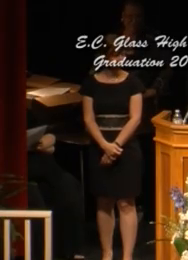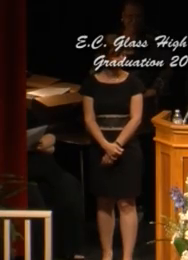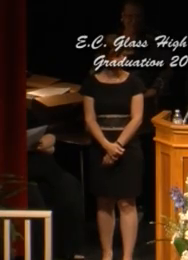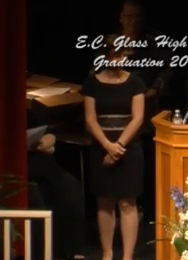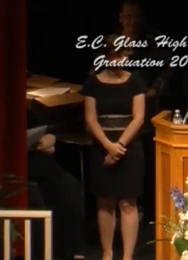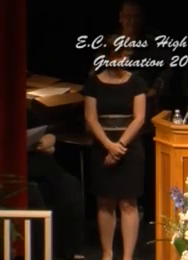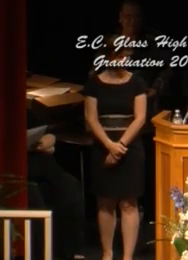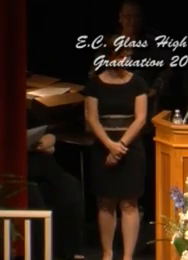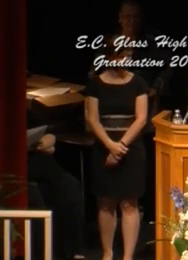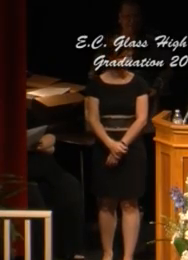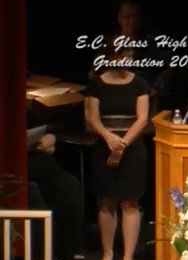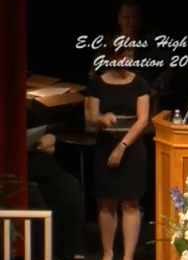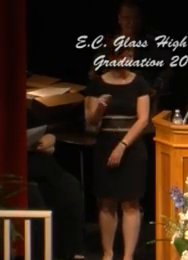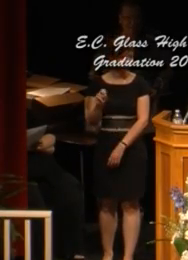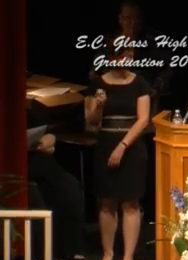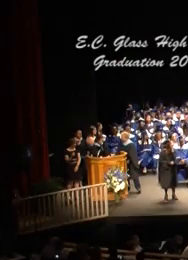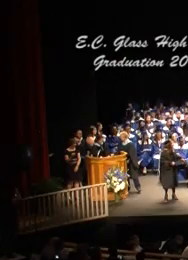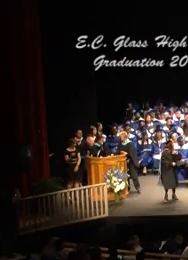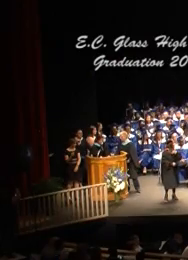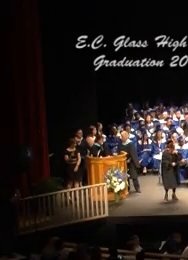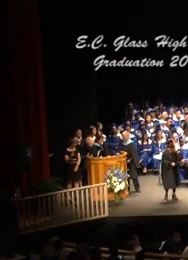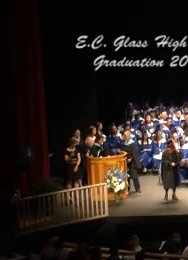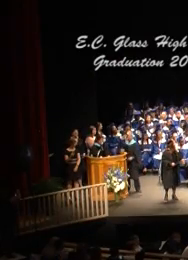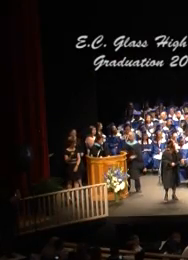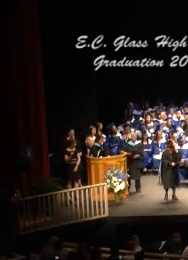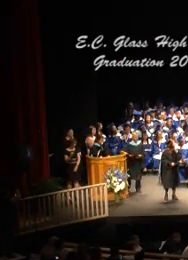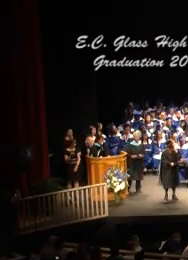Nehru Tobias Andrews.